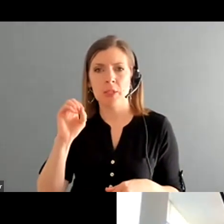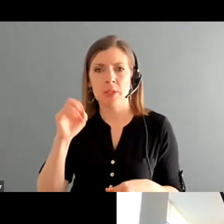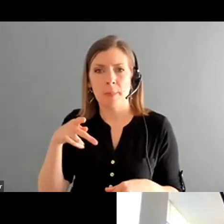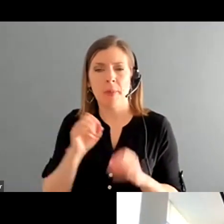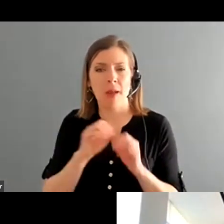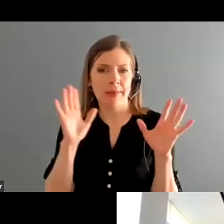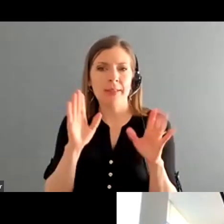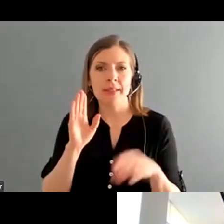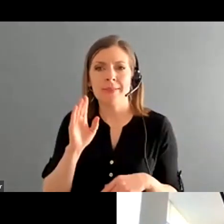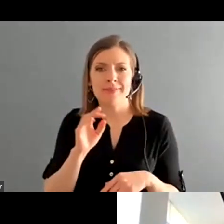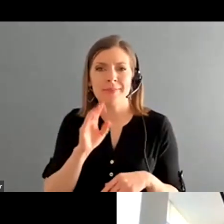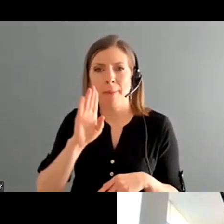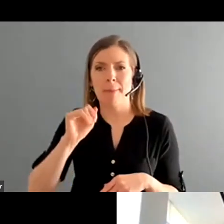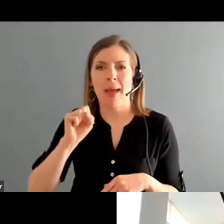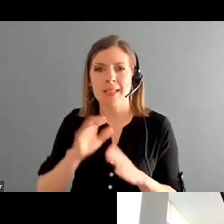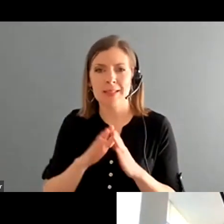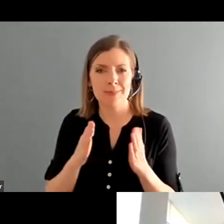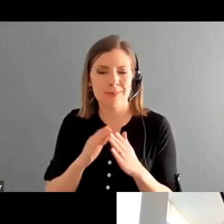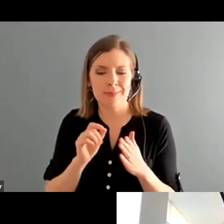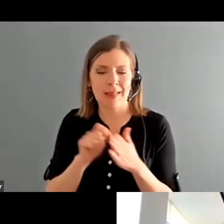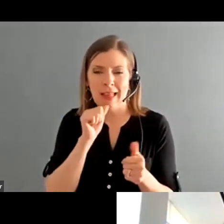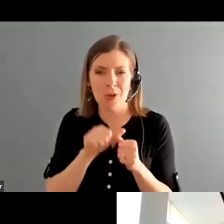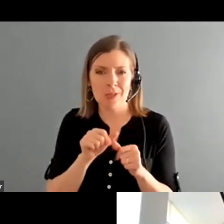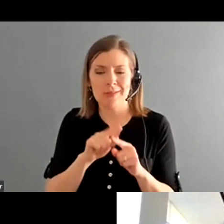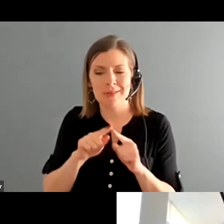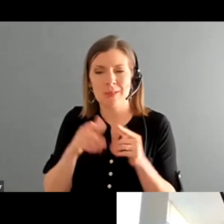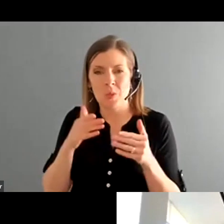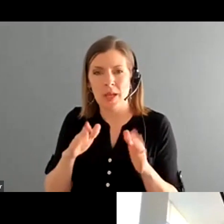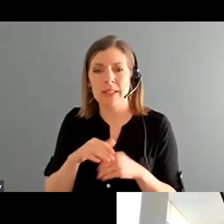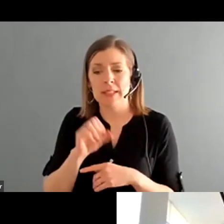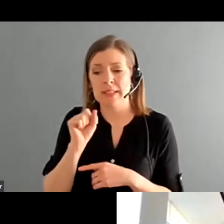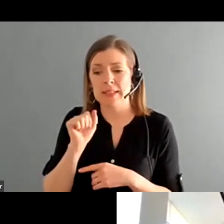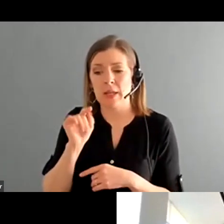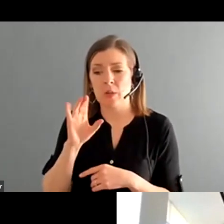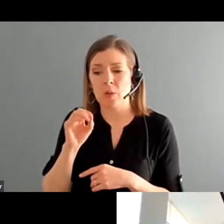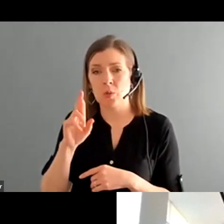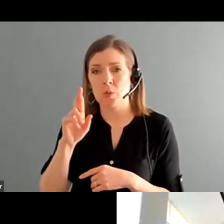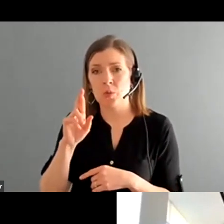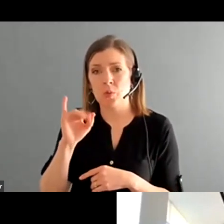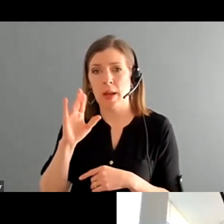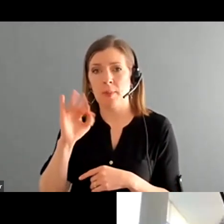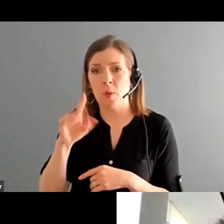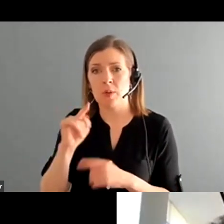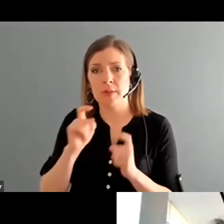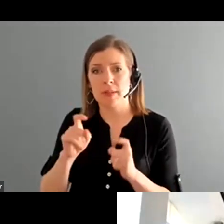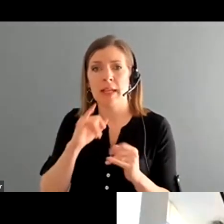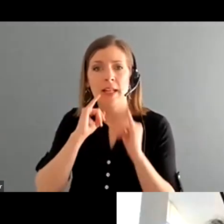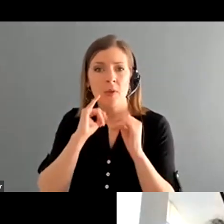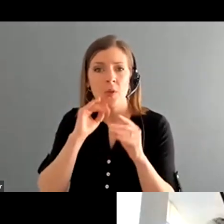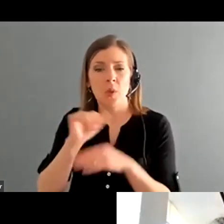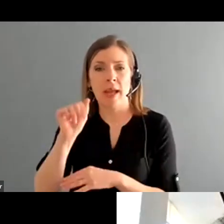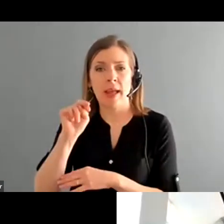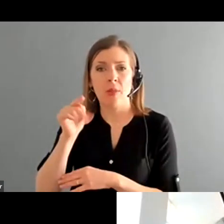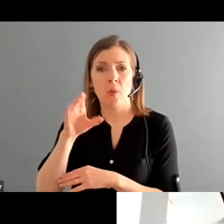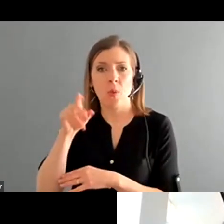which are obviously biased in all kinds of ways. And then Santos-Reinbold granted a series of interviews to an anthropologist.